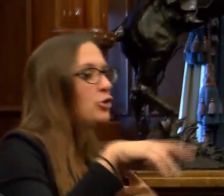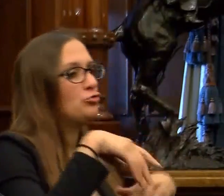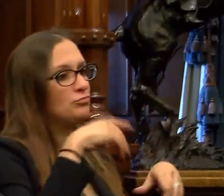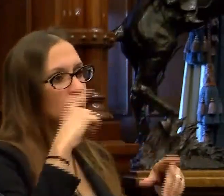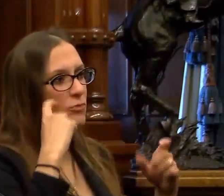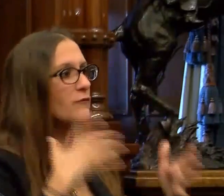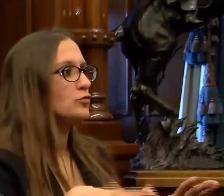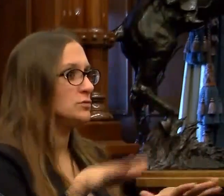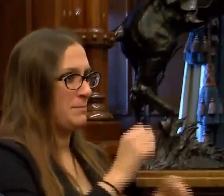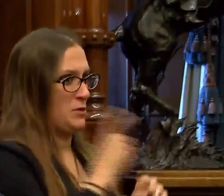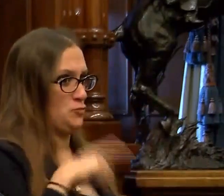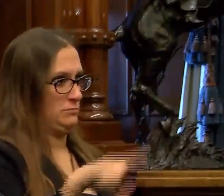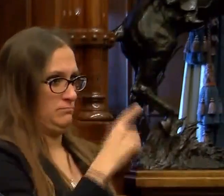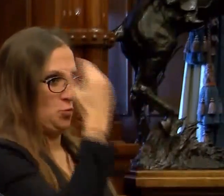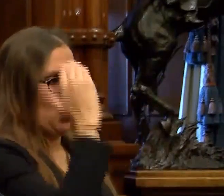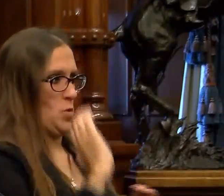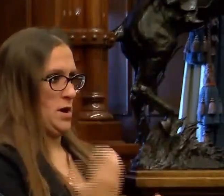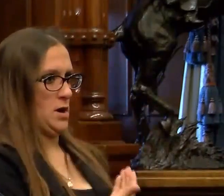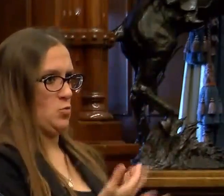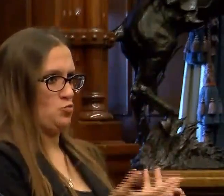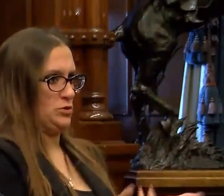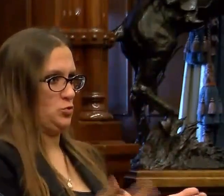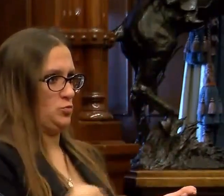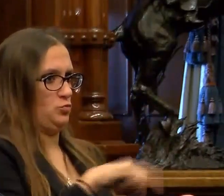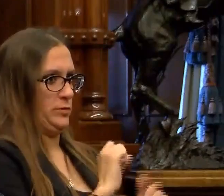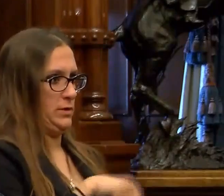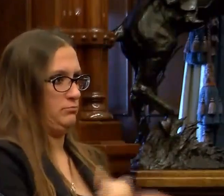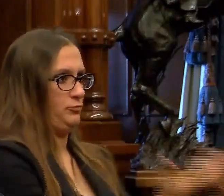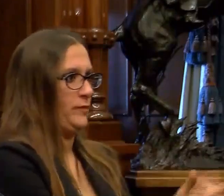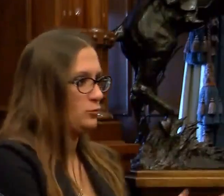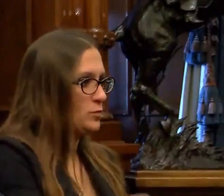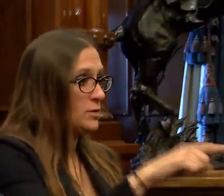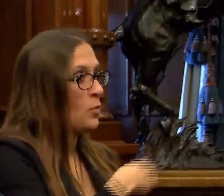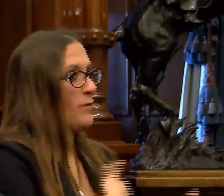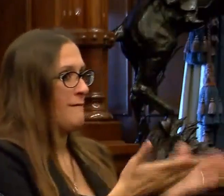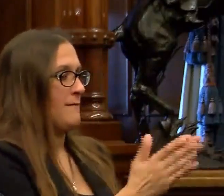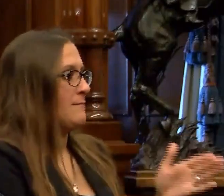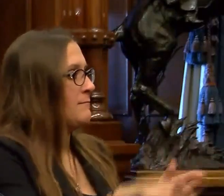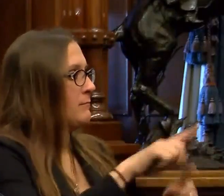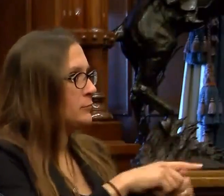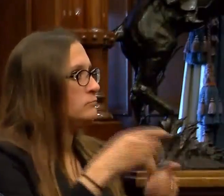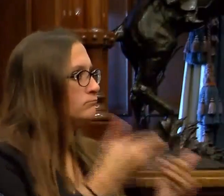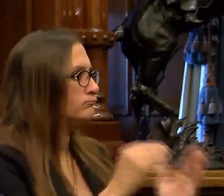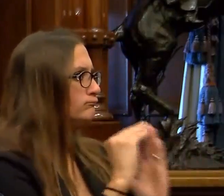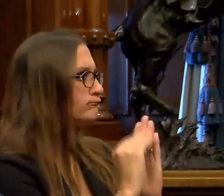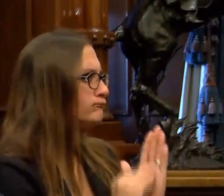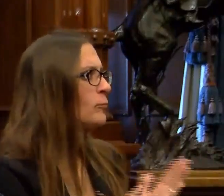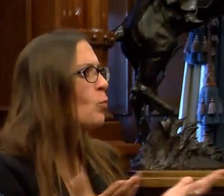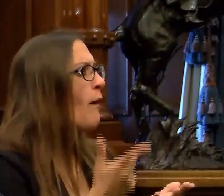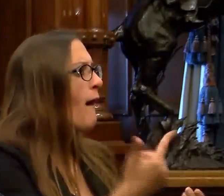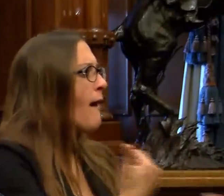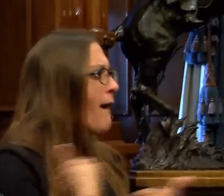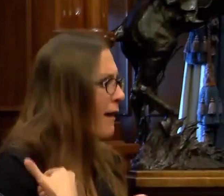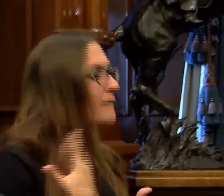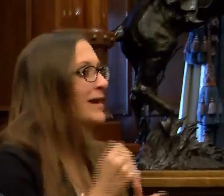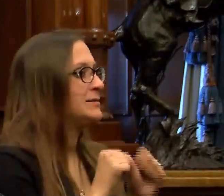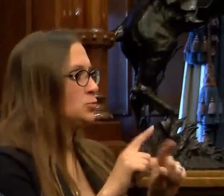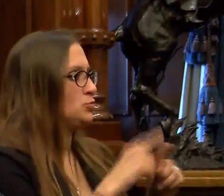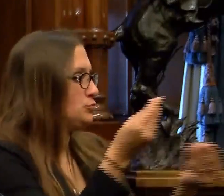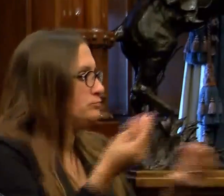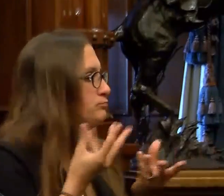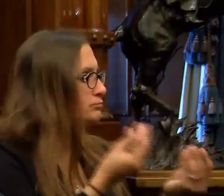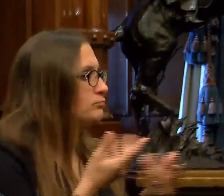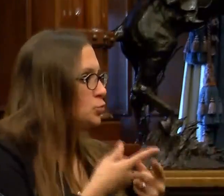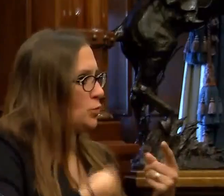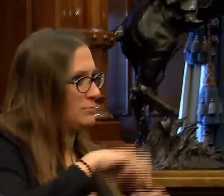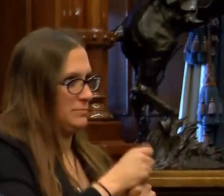the capability of the full resources that are available to them. We've asked them to inventory their personal protective equipment and to continue to report that back to us